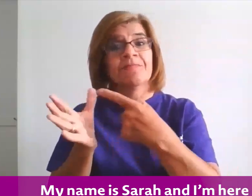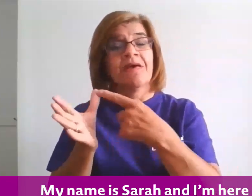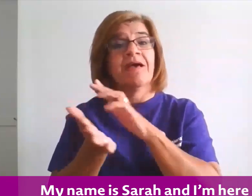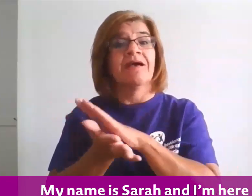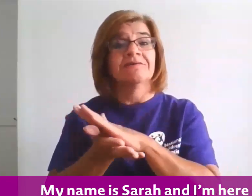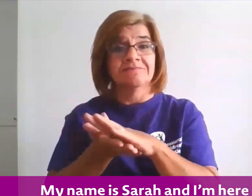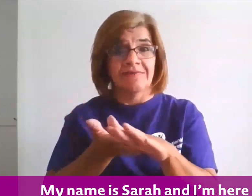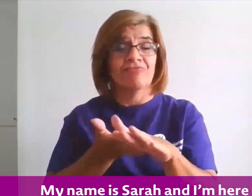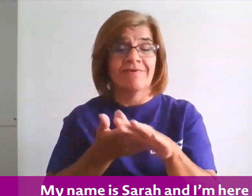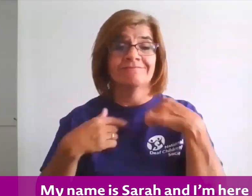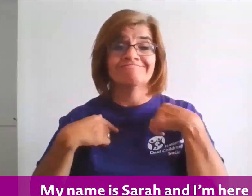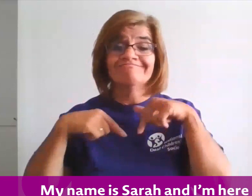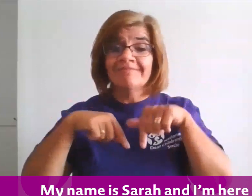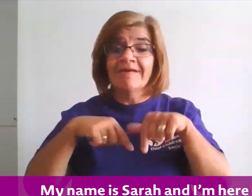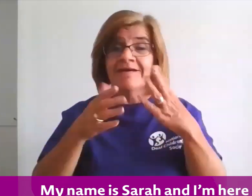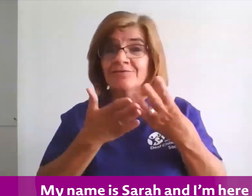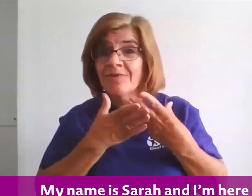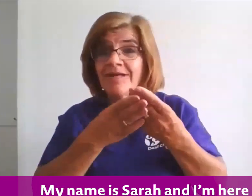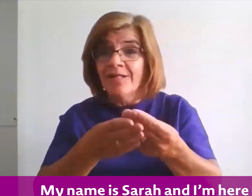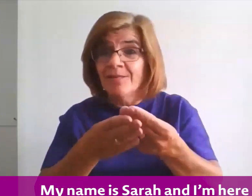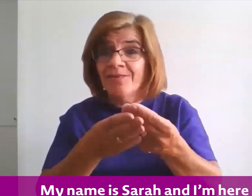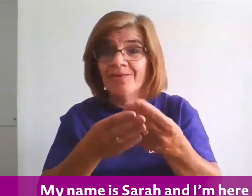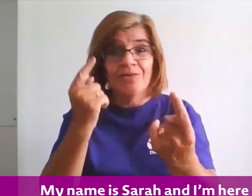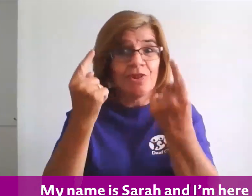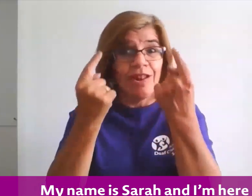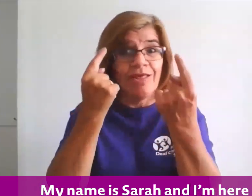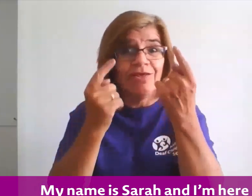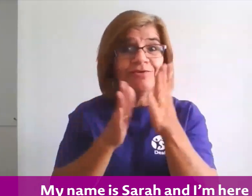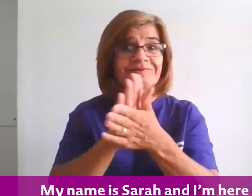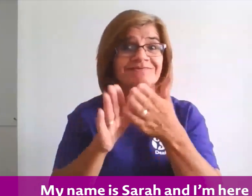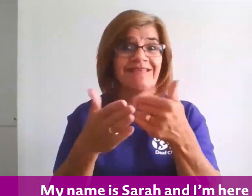My name is Sarah and I'm here to help you learn some sign language.